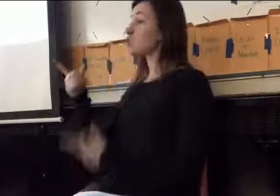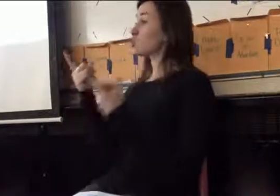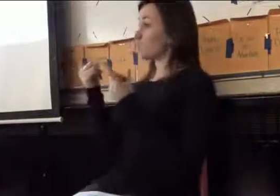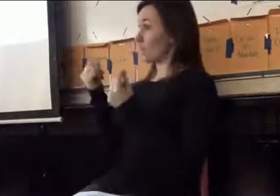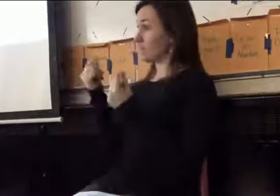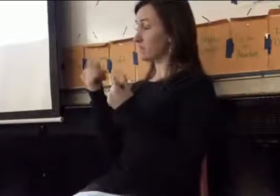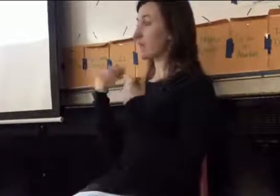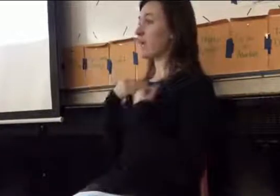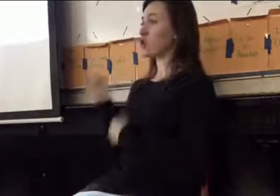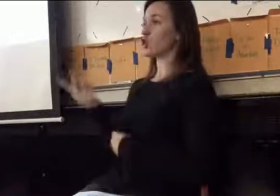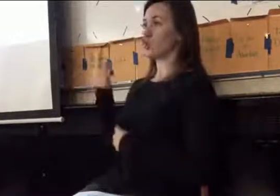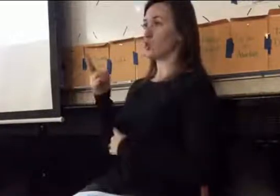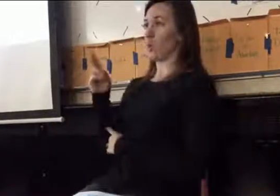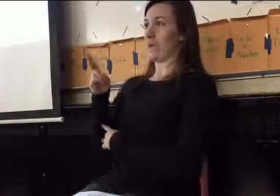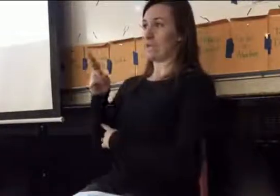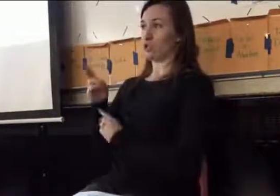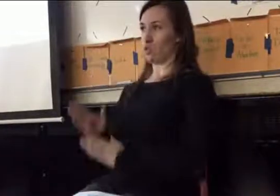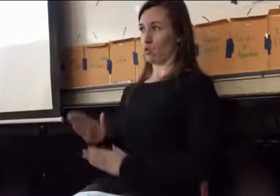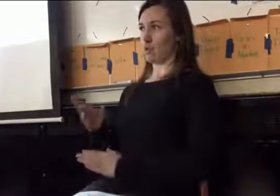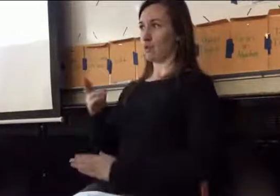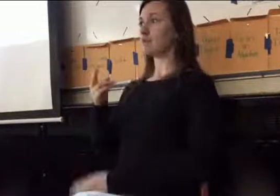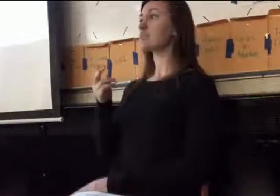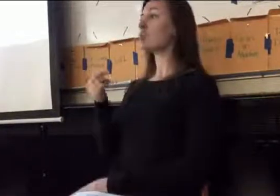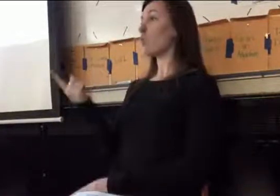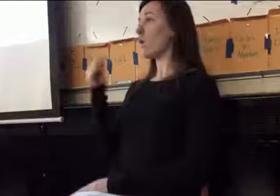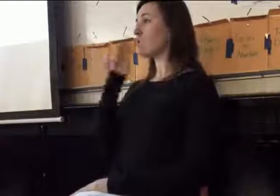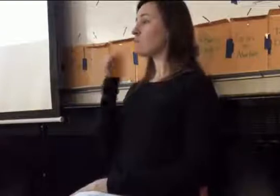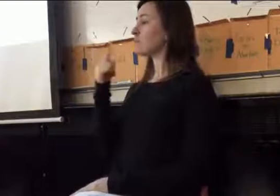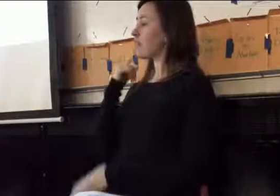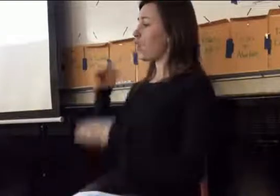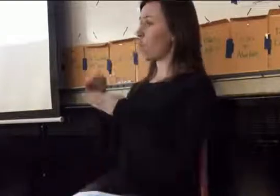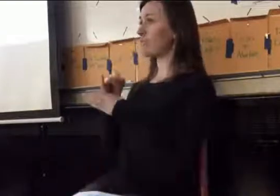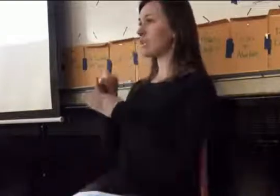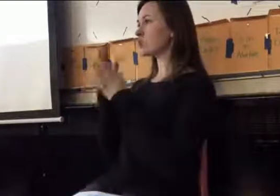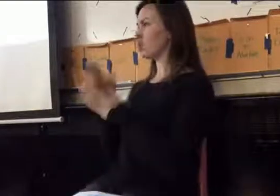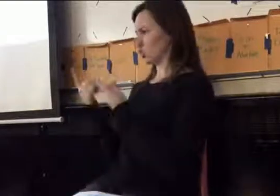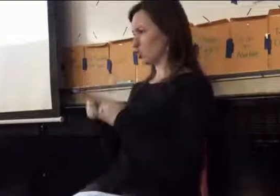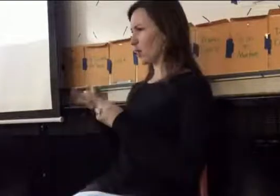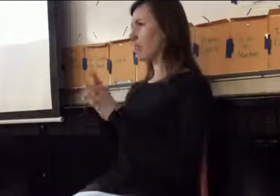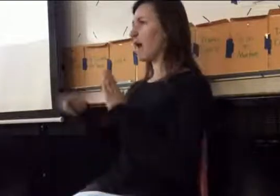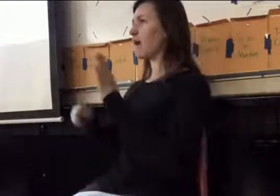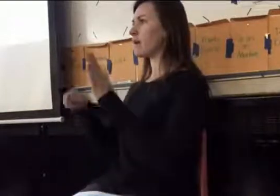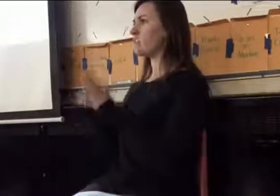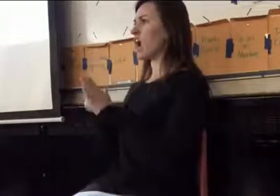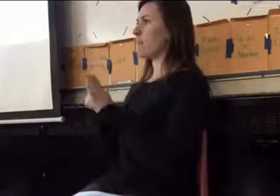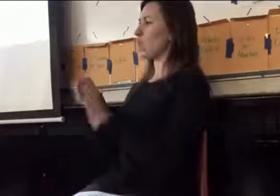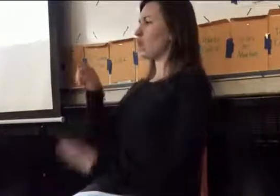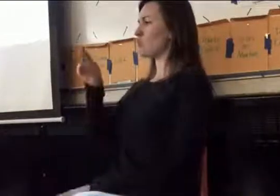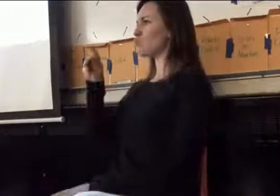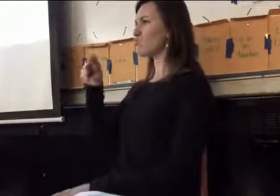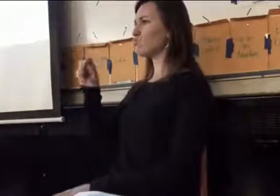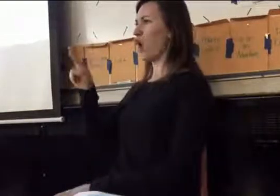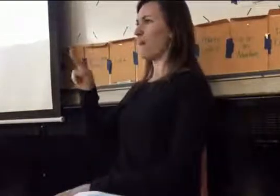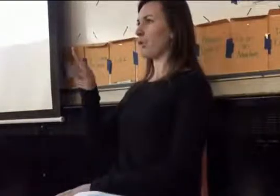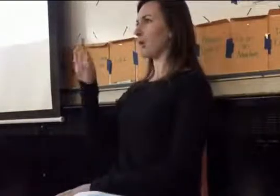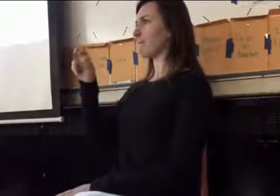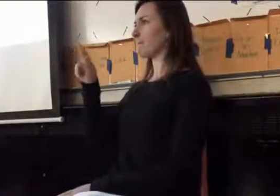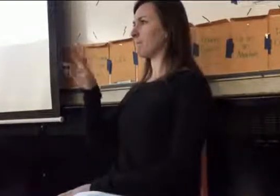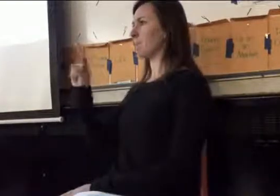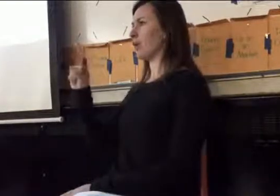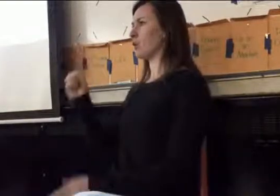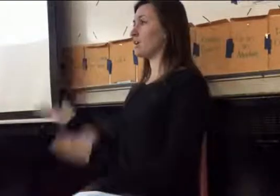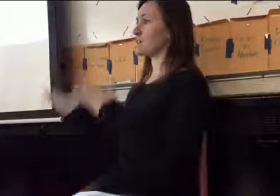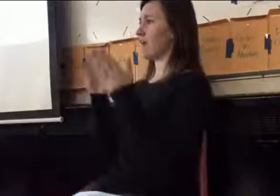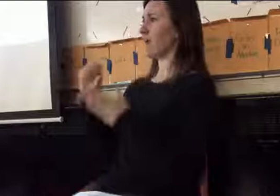2 historians. One is going to say that the industrialists during this time were robber barons, and one is going to say that they were captains